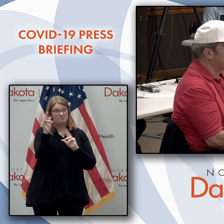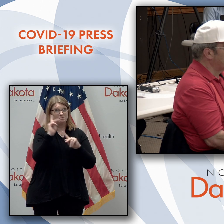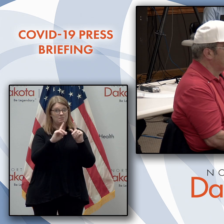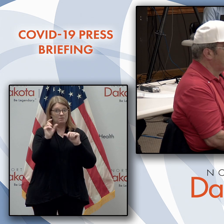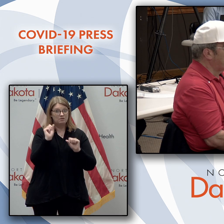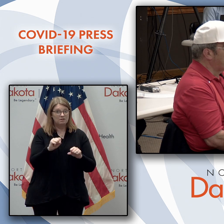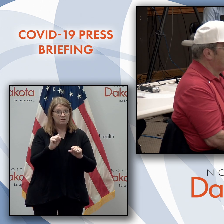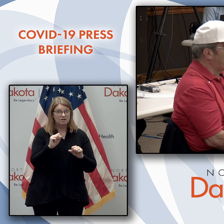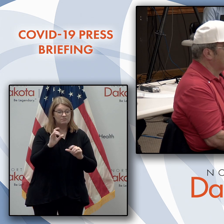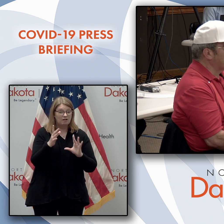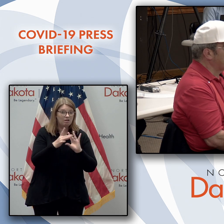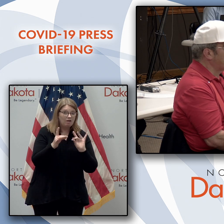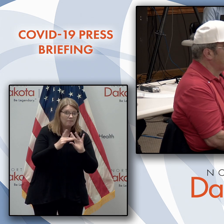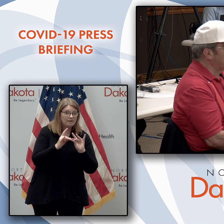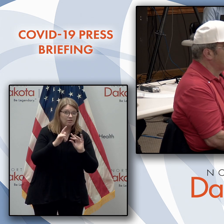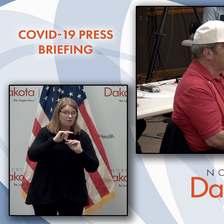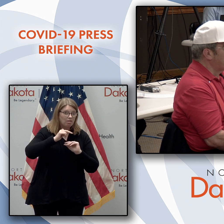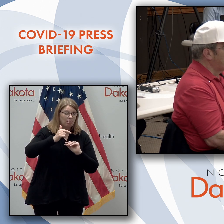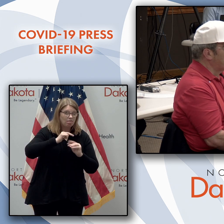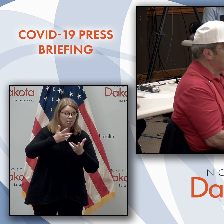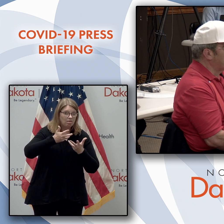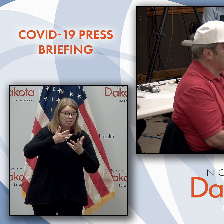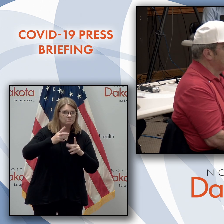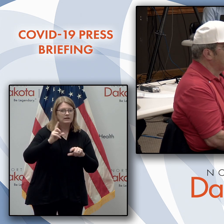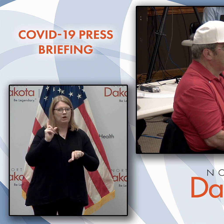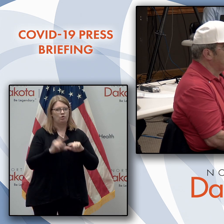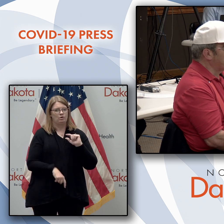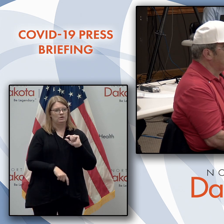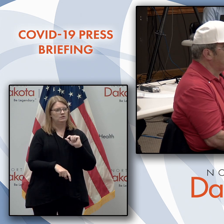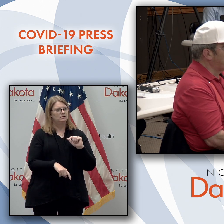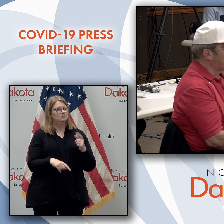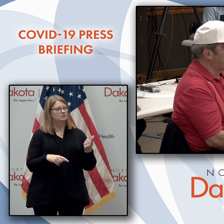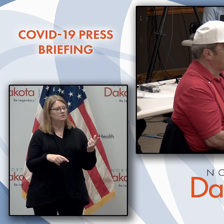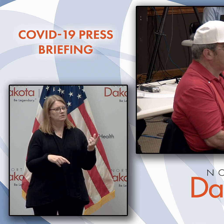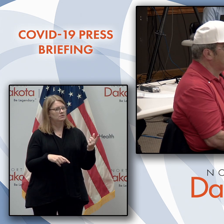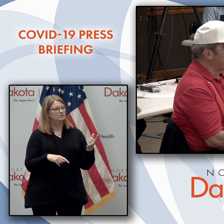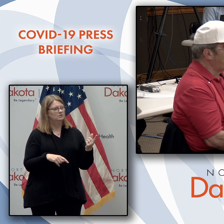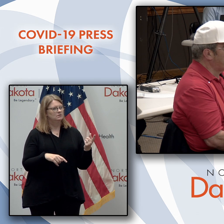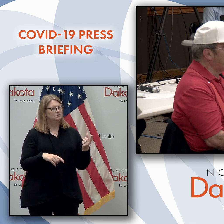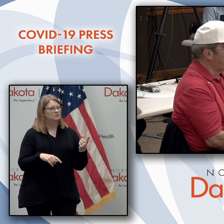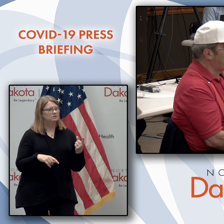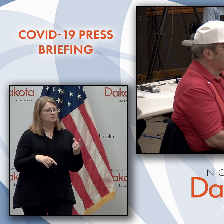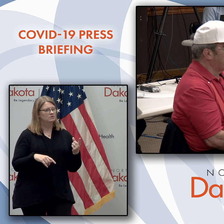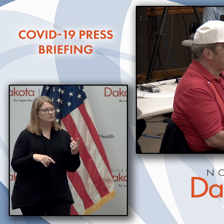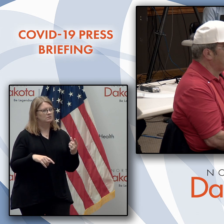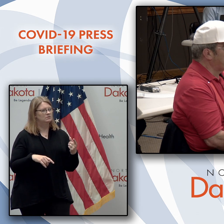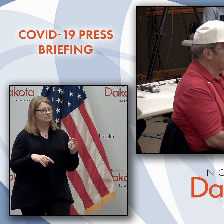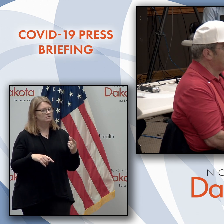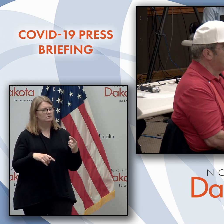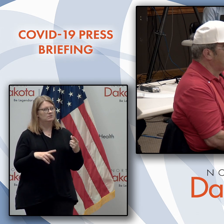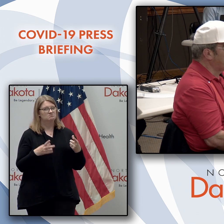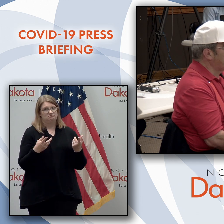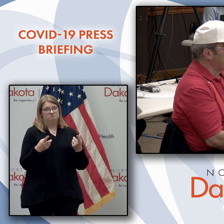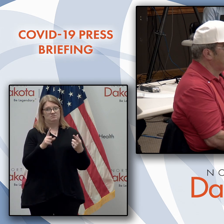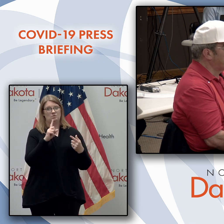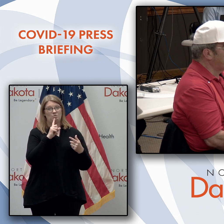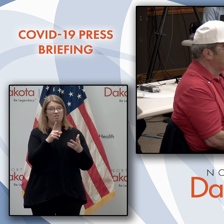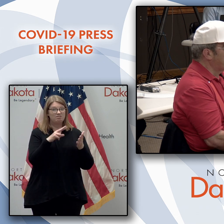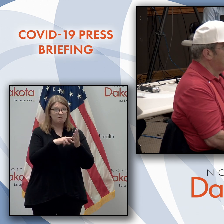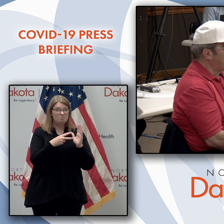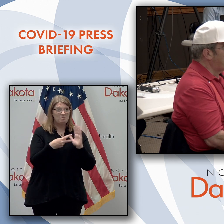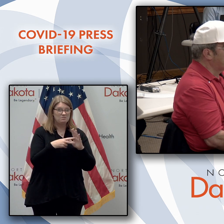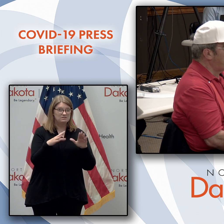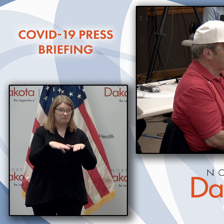on Zoom. My question to you is, does that defeat the purpose of an open public meeting? And did you